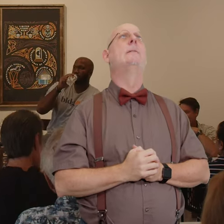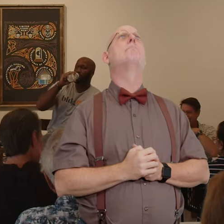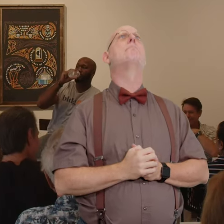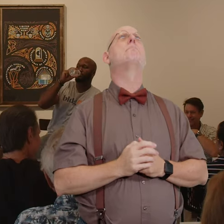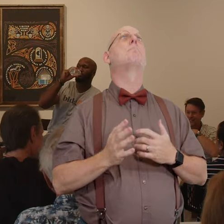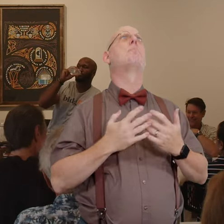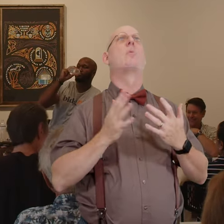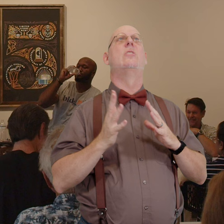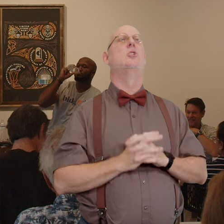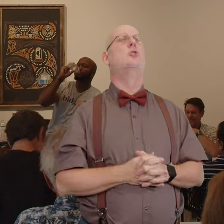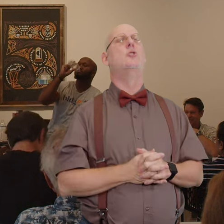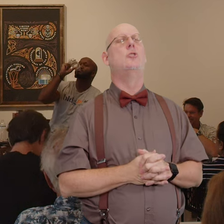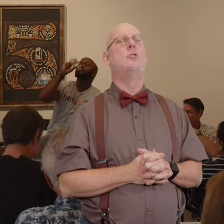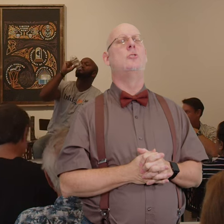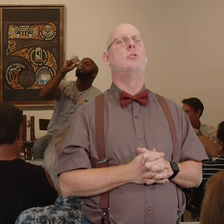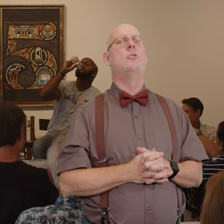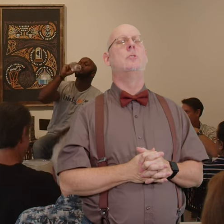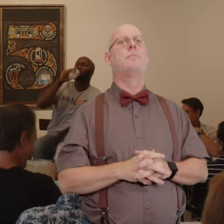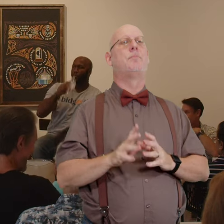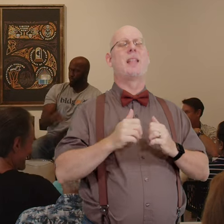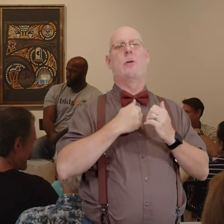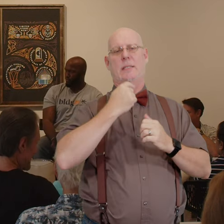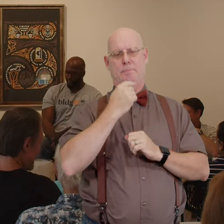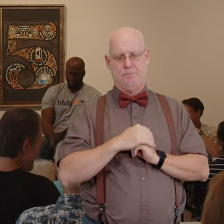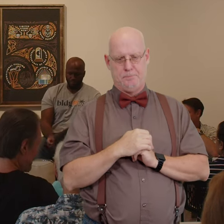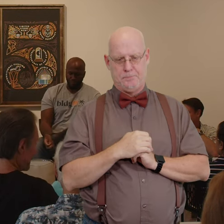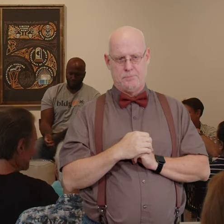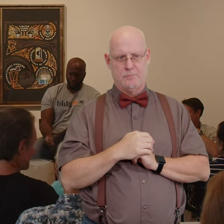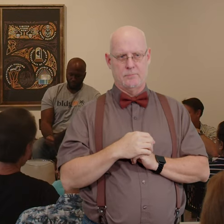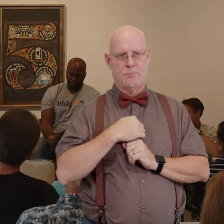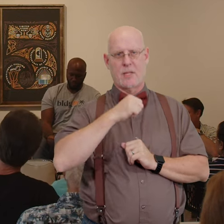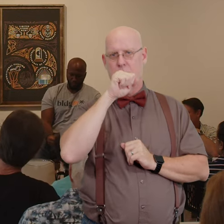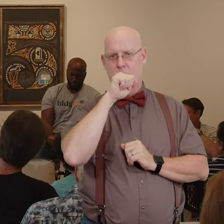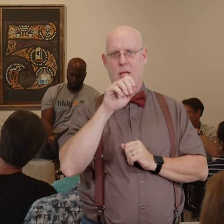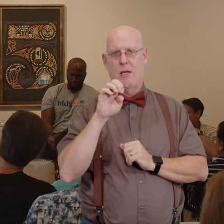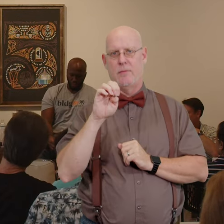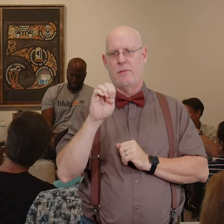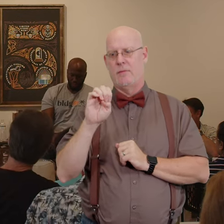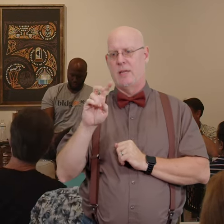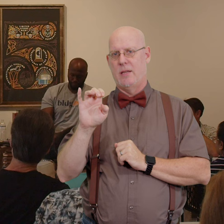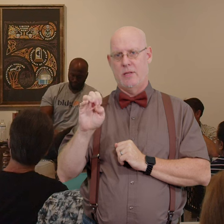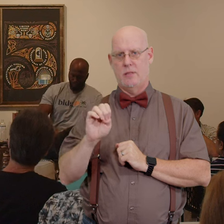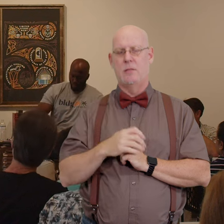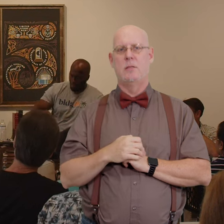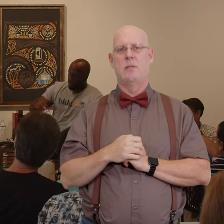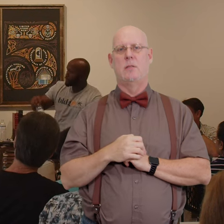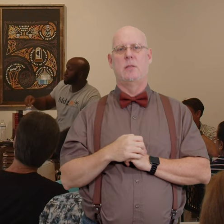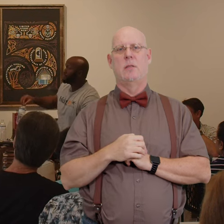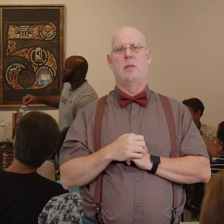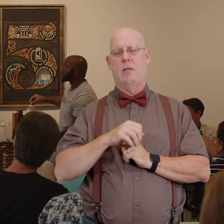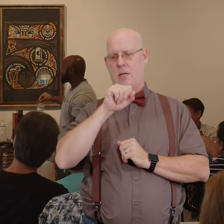but whatever. So the way I would say it is this. I love Eden,